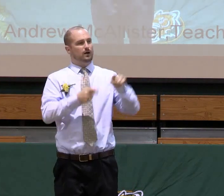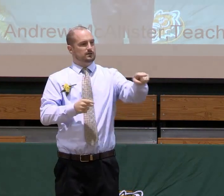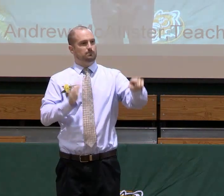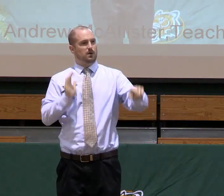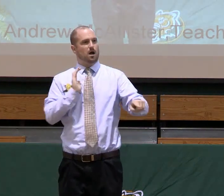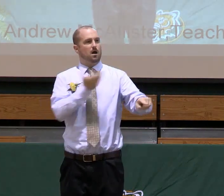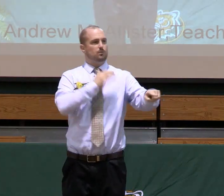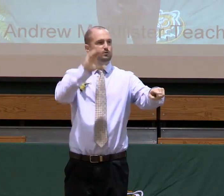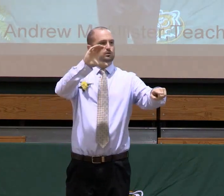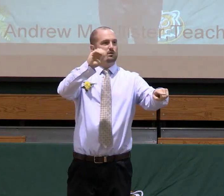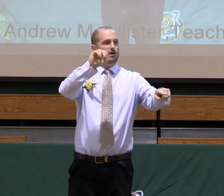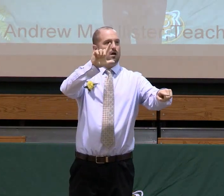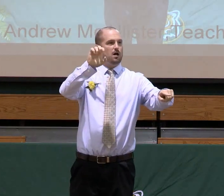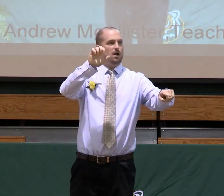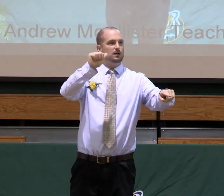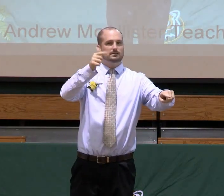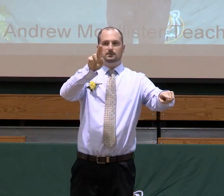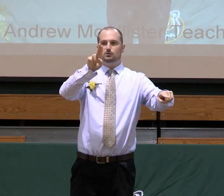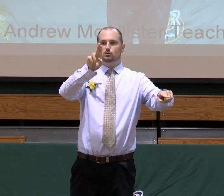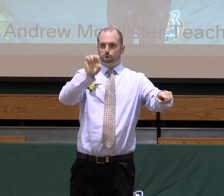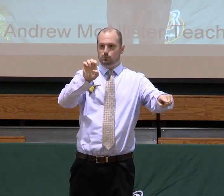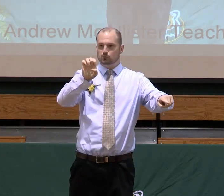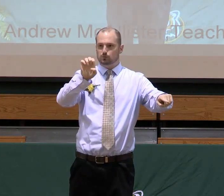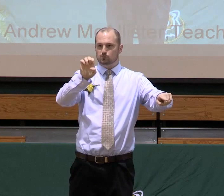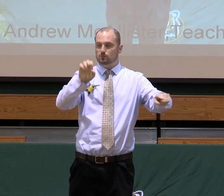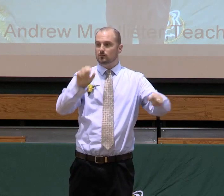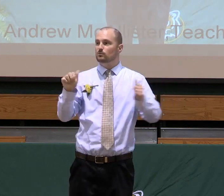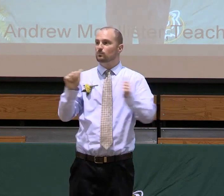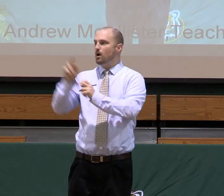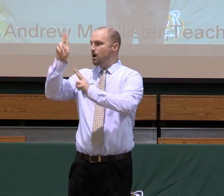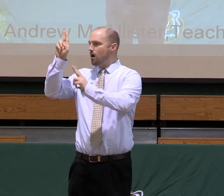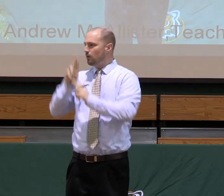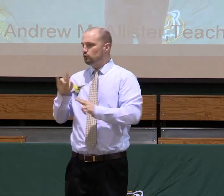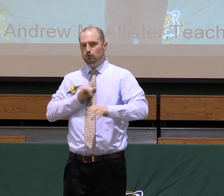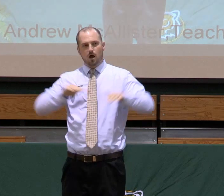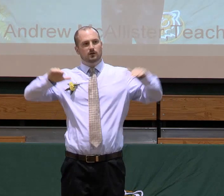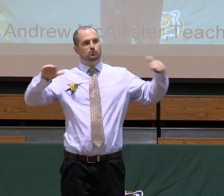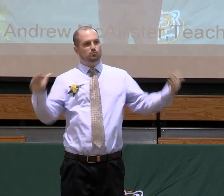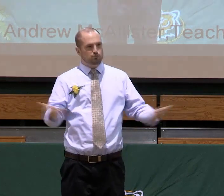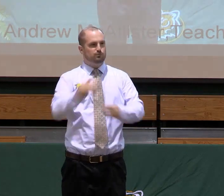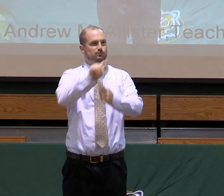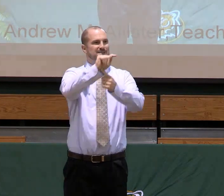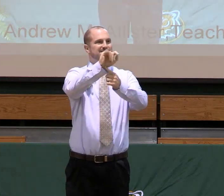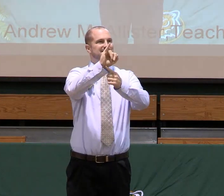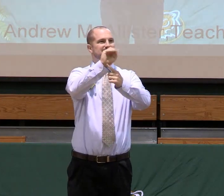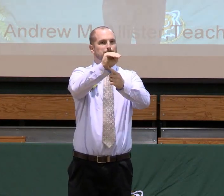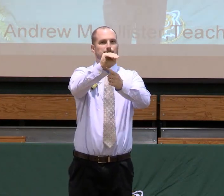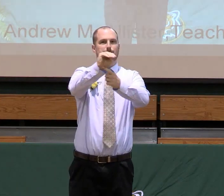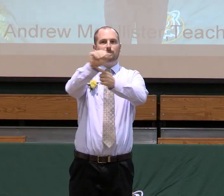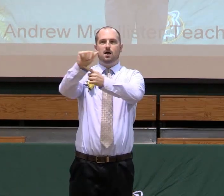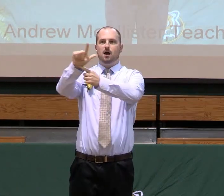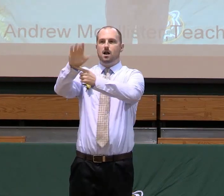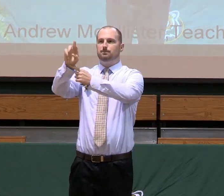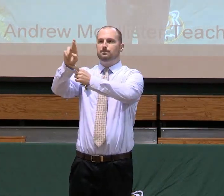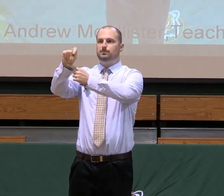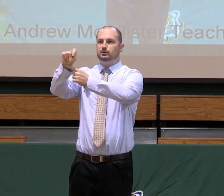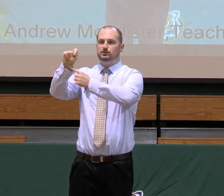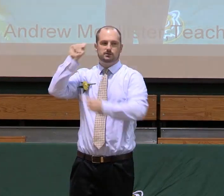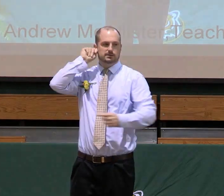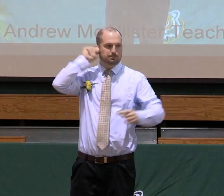honor of calling him our colleague here at the Georgia School for the Deaf. So I'm very honored to introduce to you today Mr. Tim